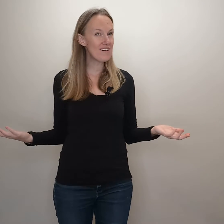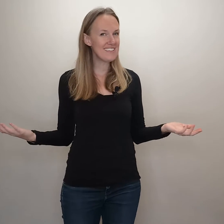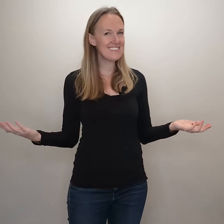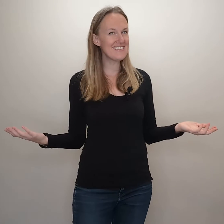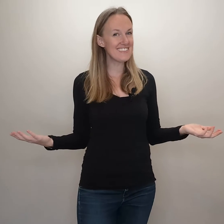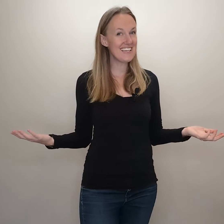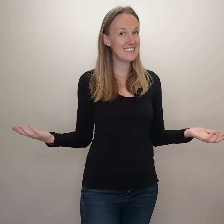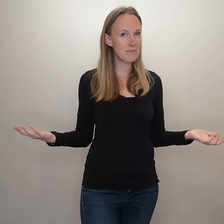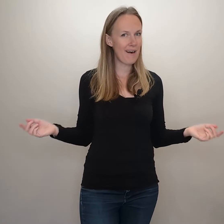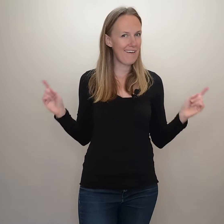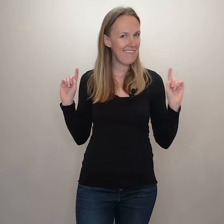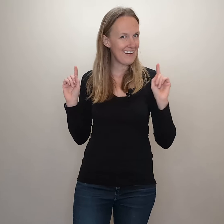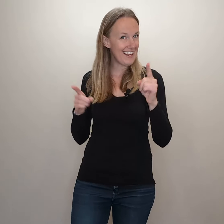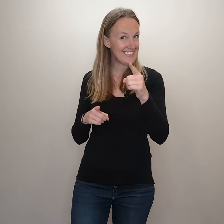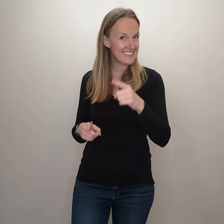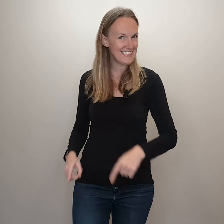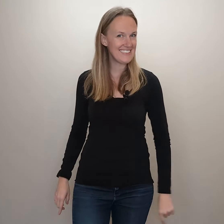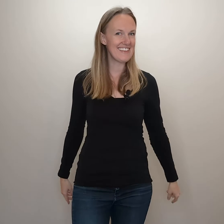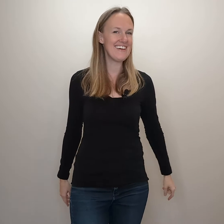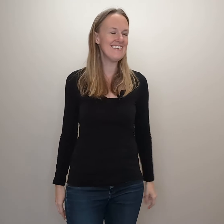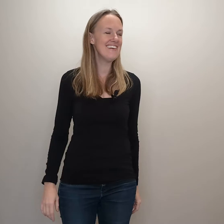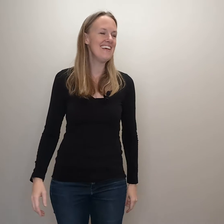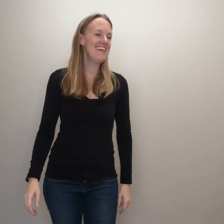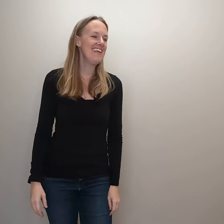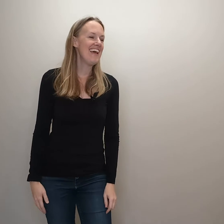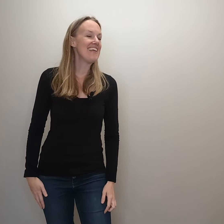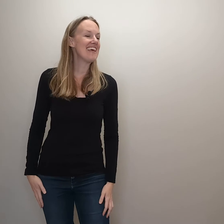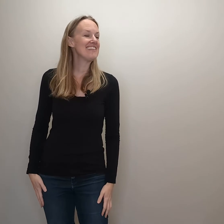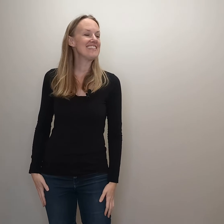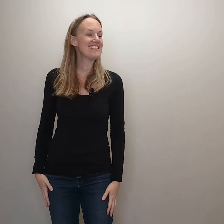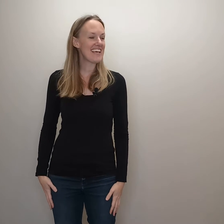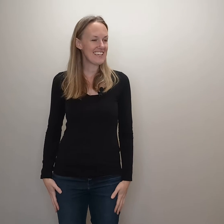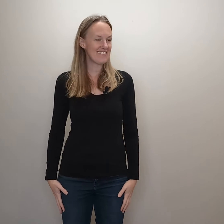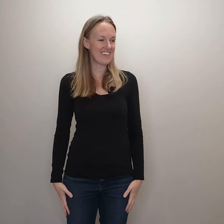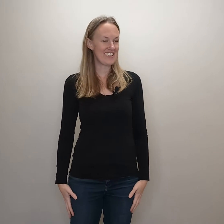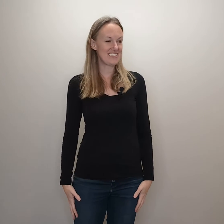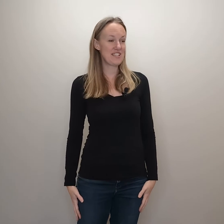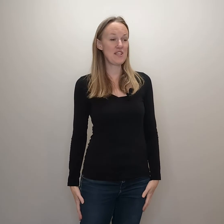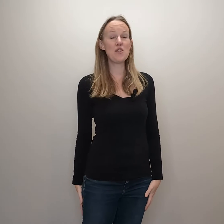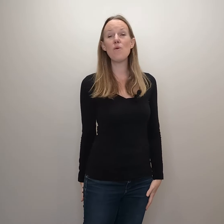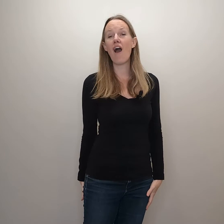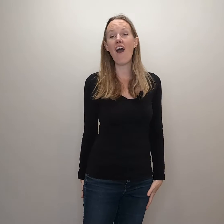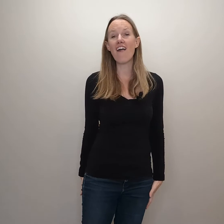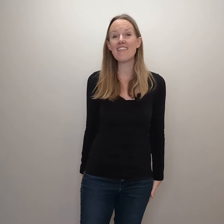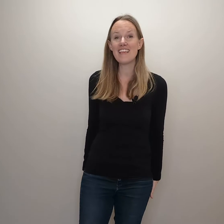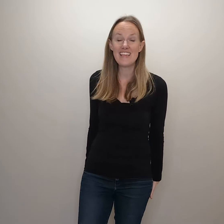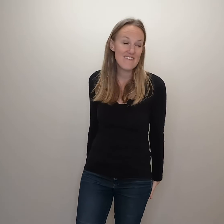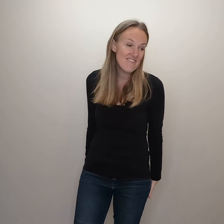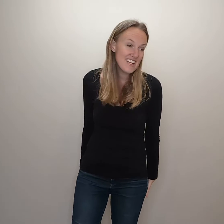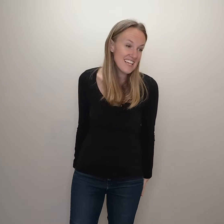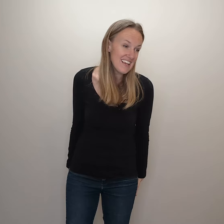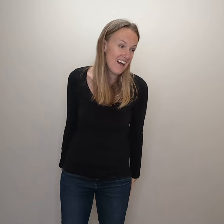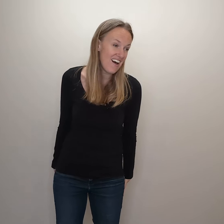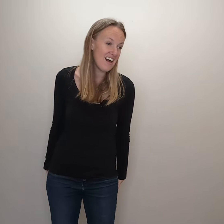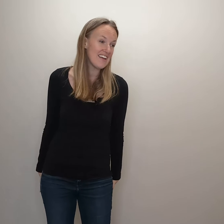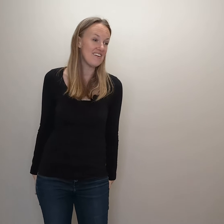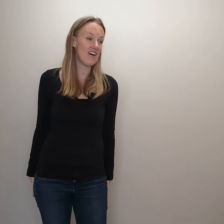chorus. We'll learn that tomorrow. Nice and easy though. And then the second verse, you are the infinite God of